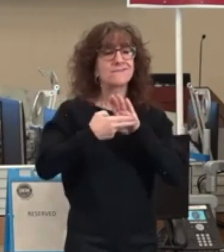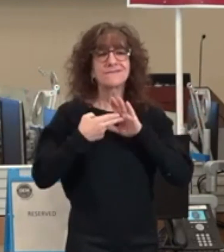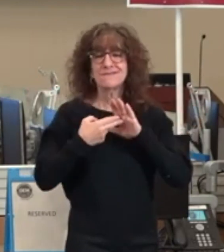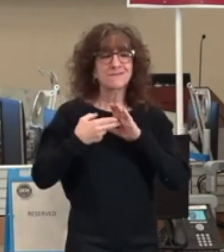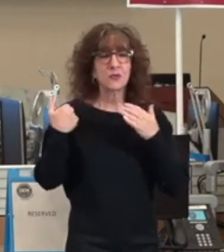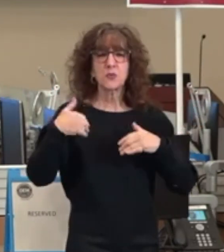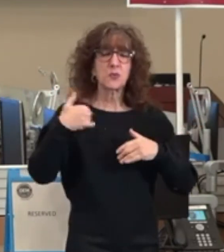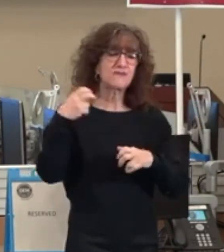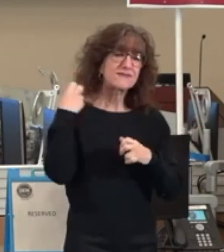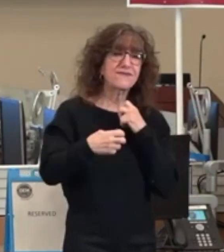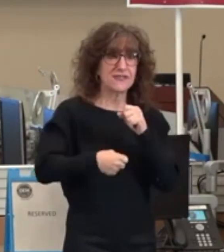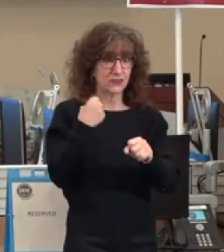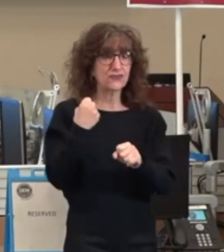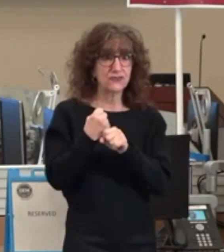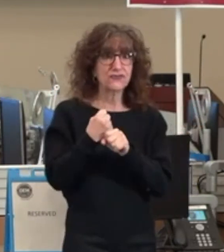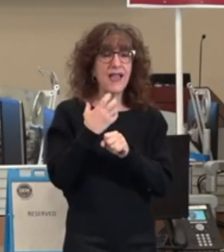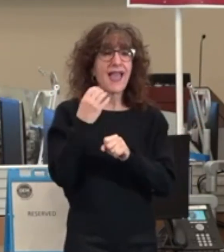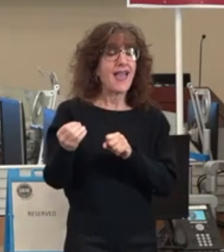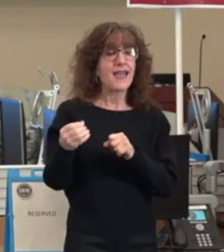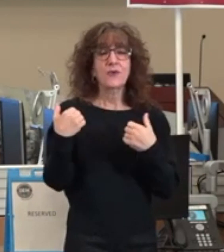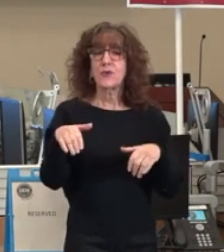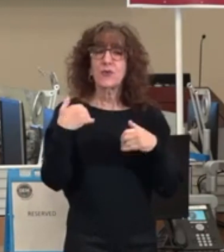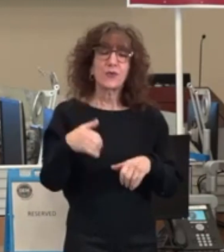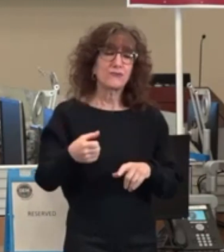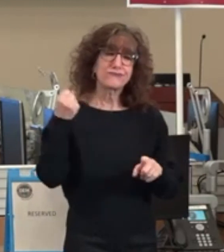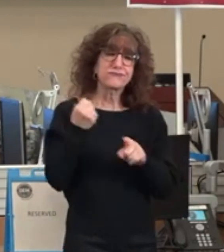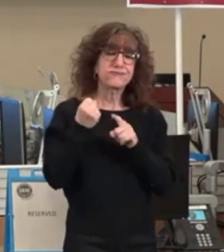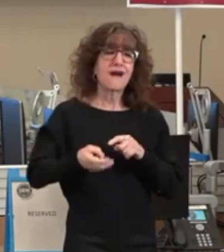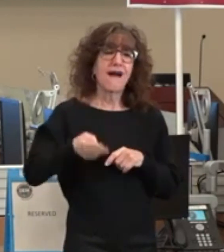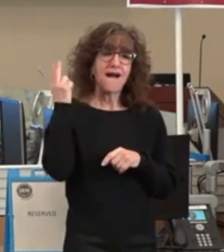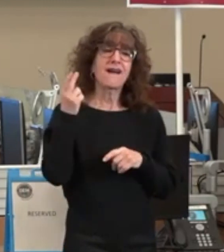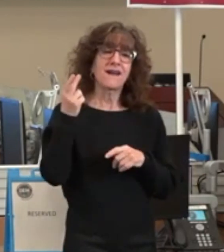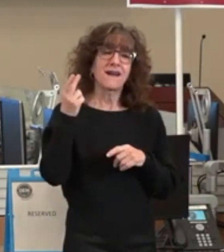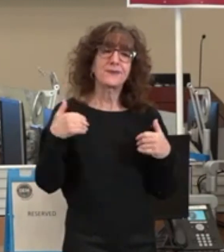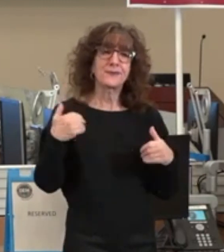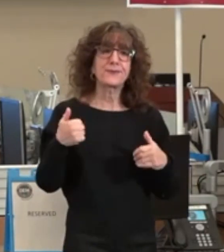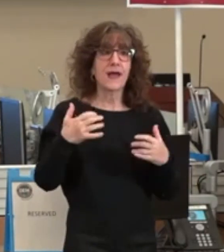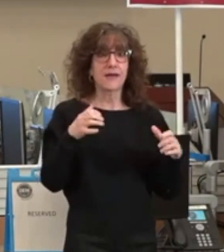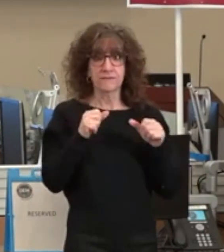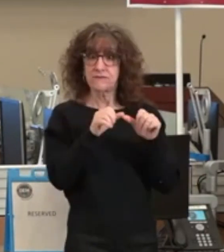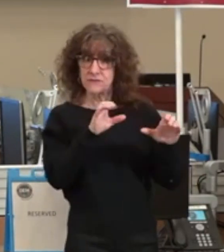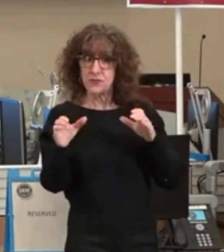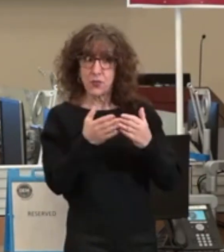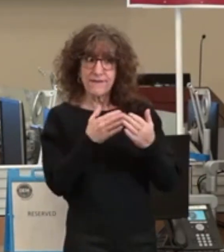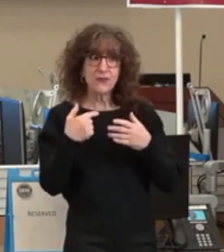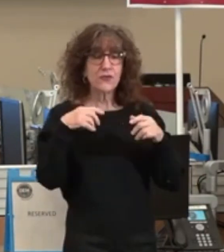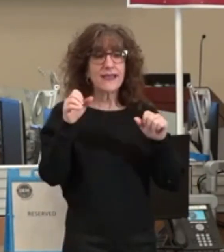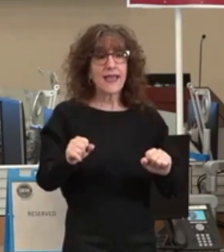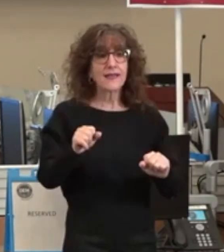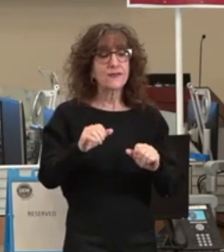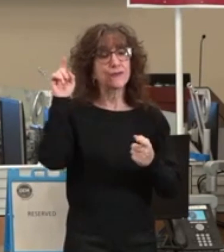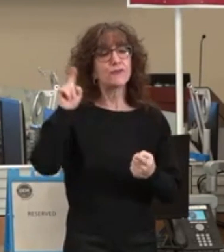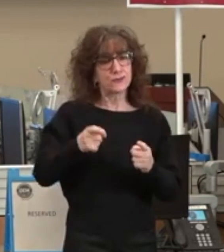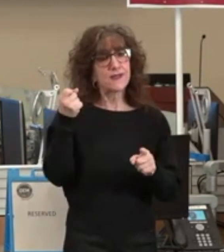very, very difficult year, and the toll has been quite high. And we are continuing to do all that we can to reduce the impact